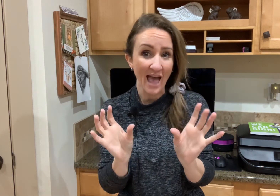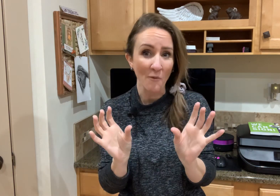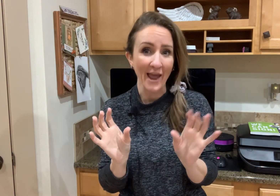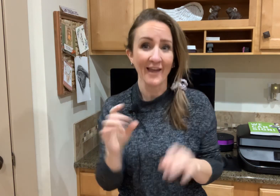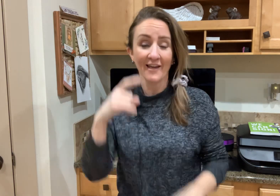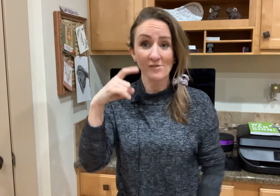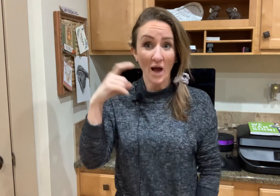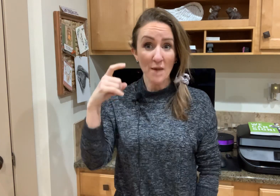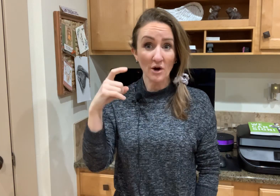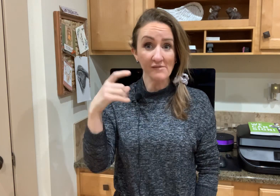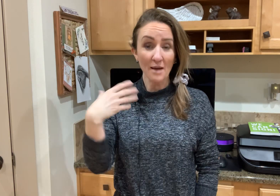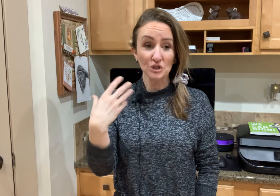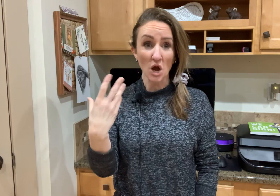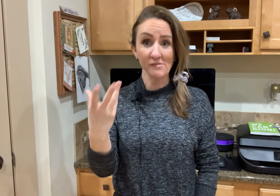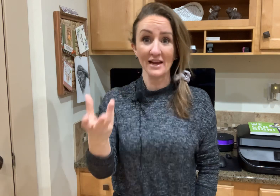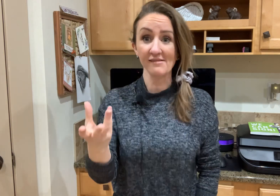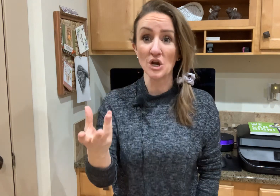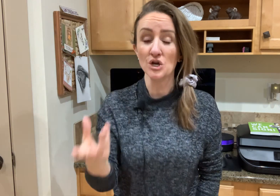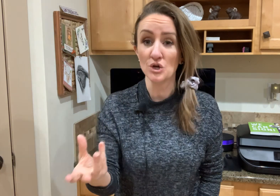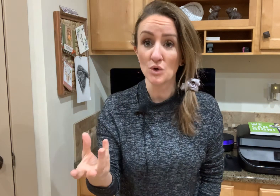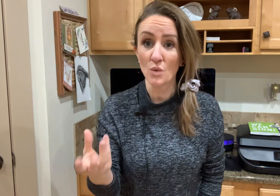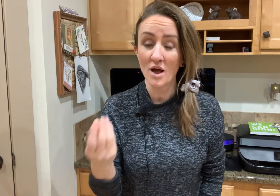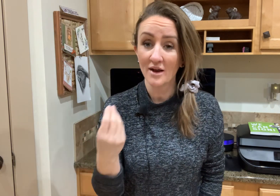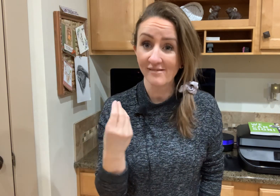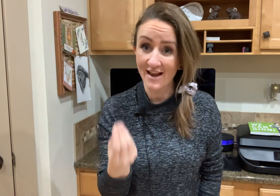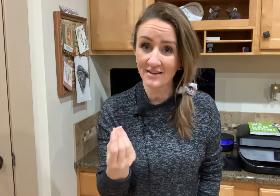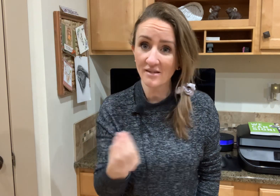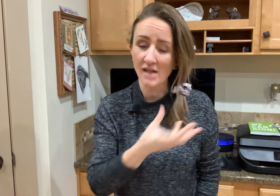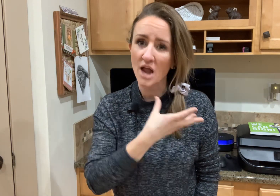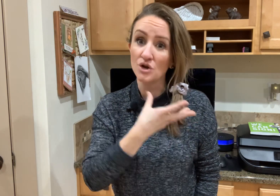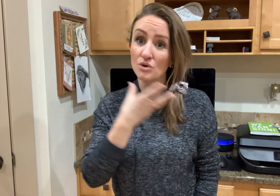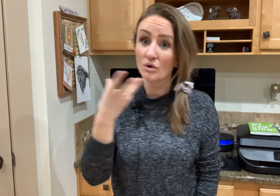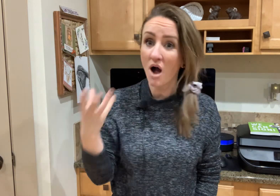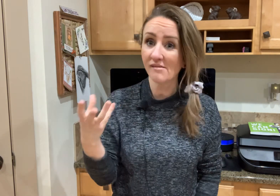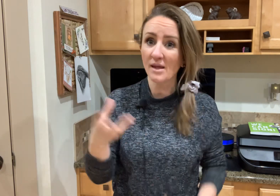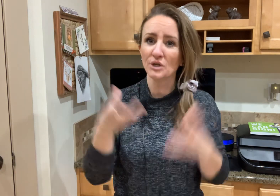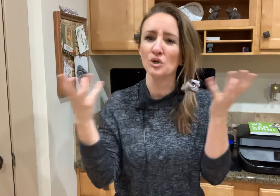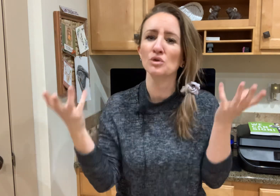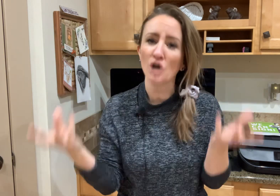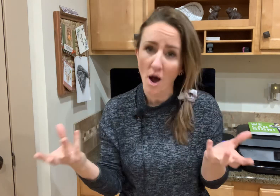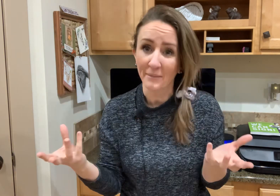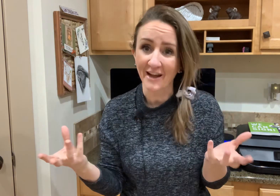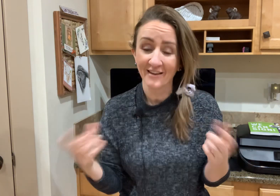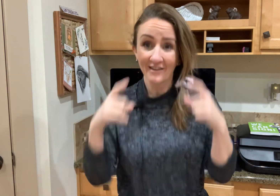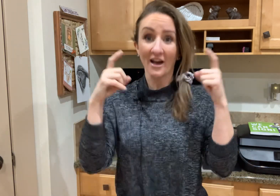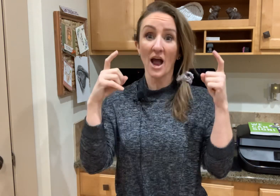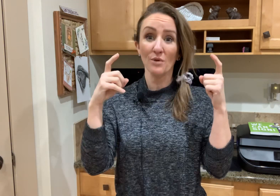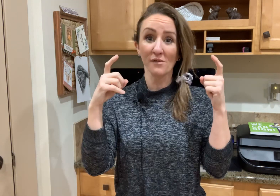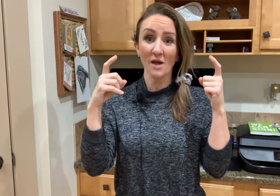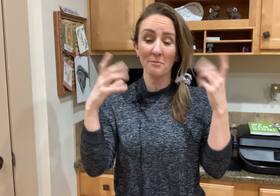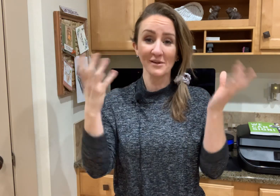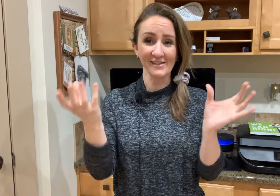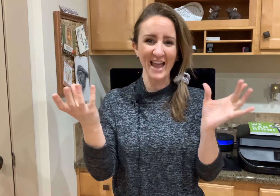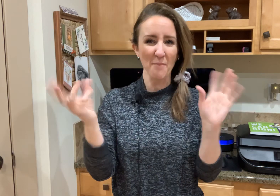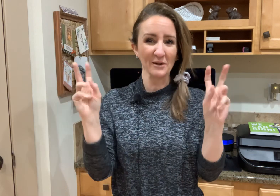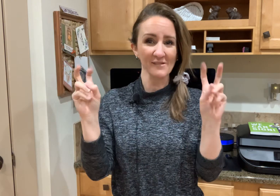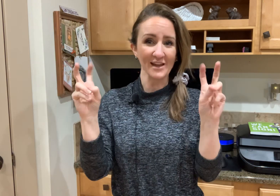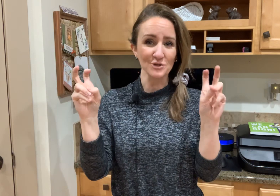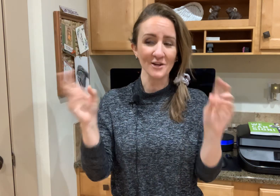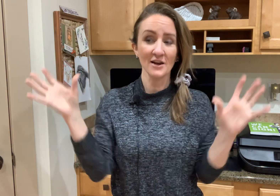way. So eyebrows up shows that it's a new sentence, a new concept, a new topic. Eyebrows up is the capitalization, and